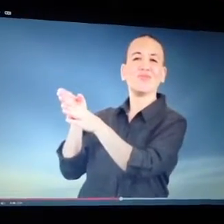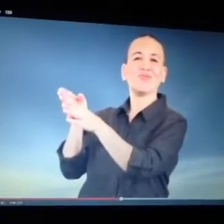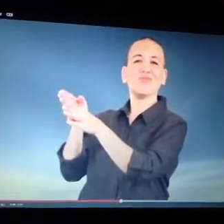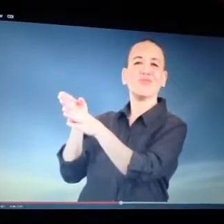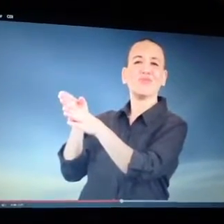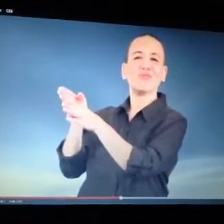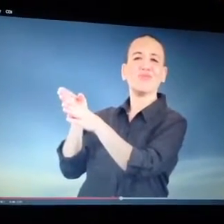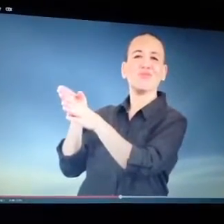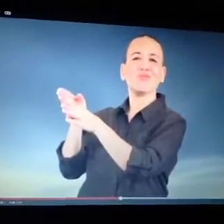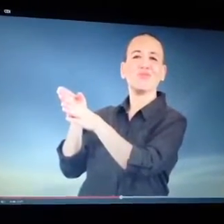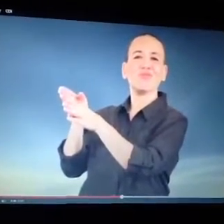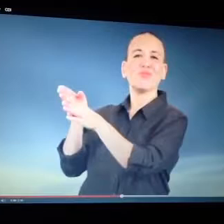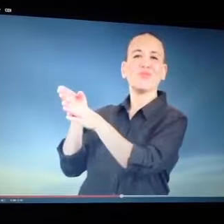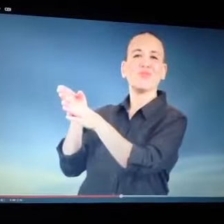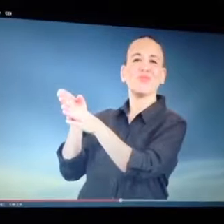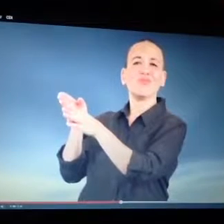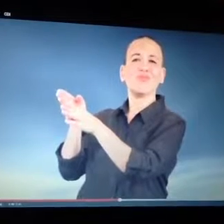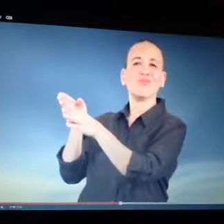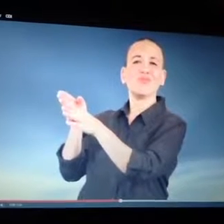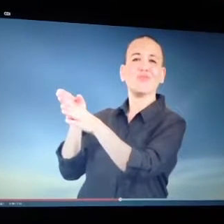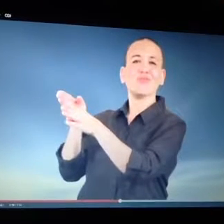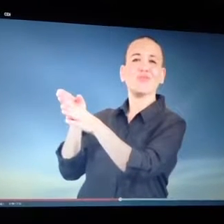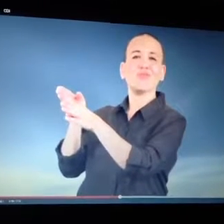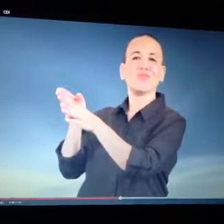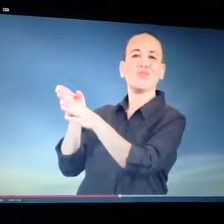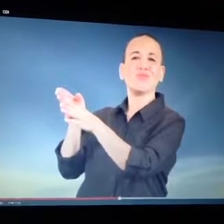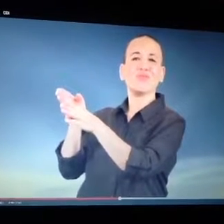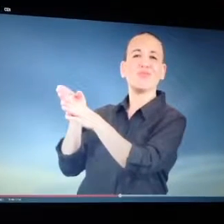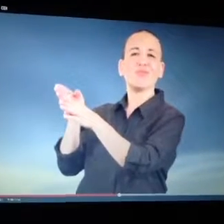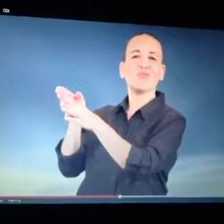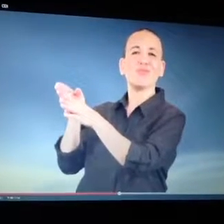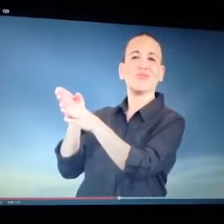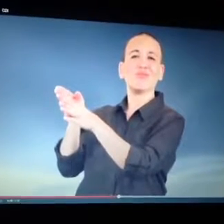So there were a lot of things that aroused, and finally,